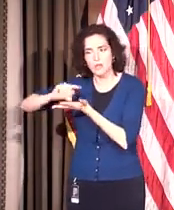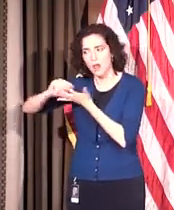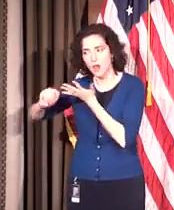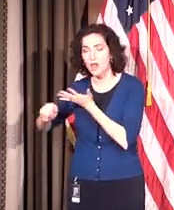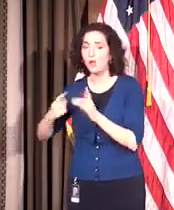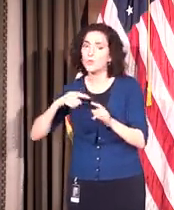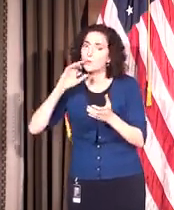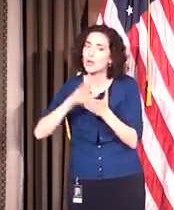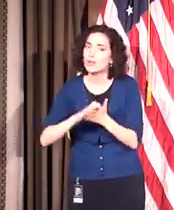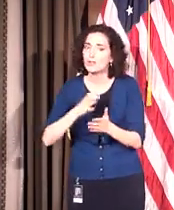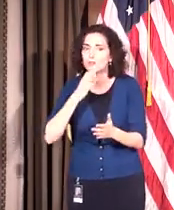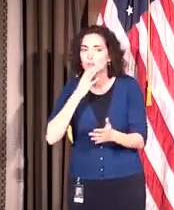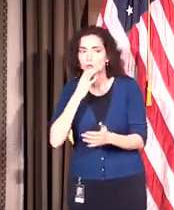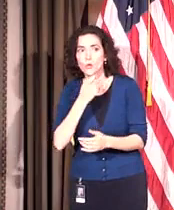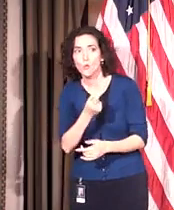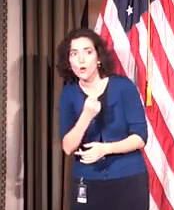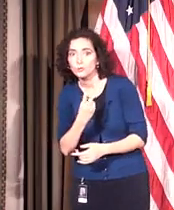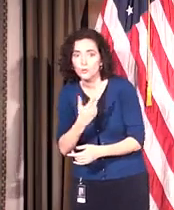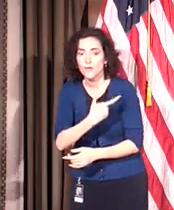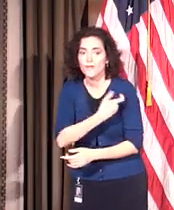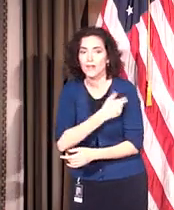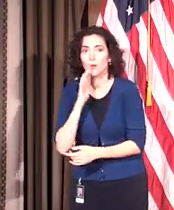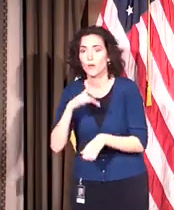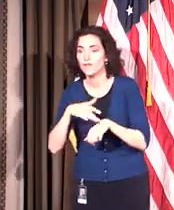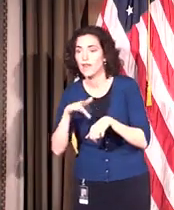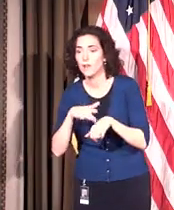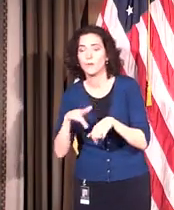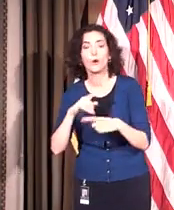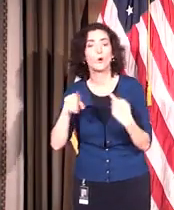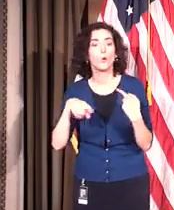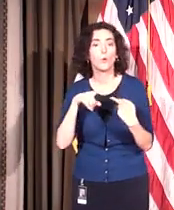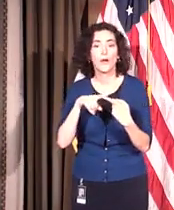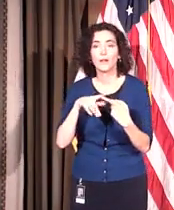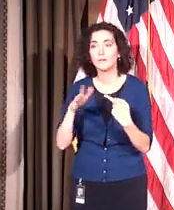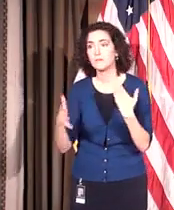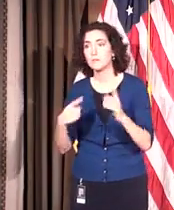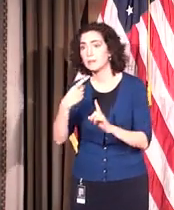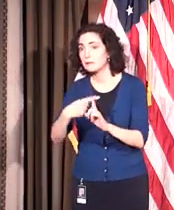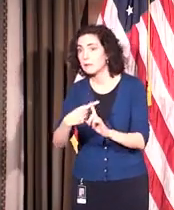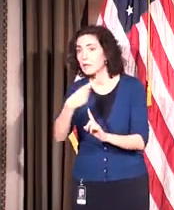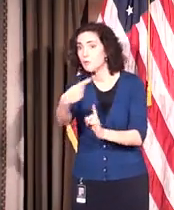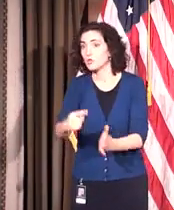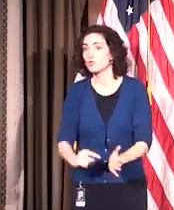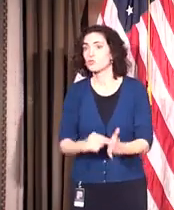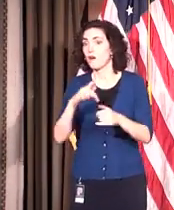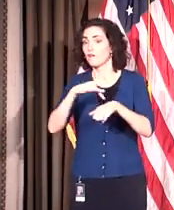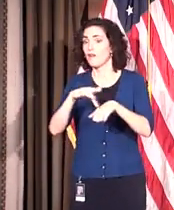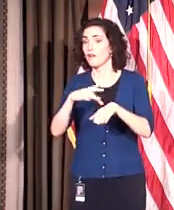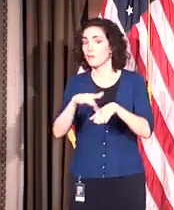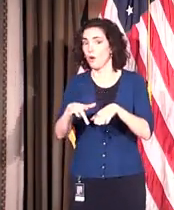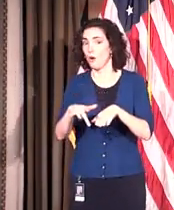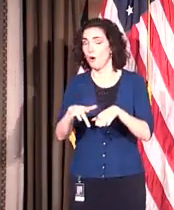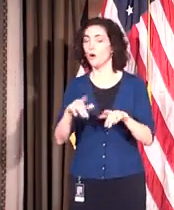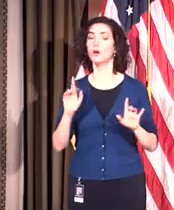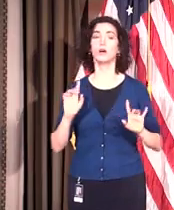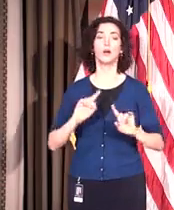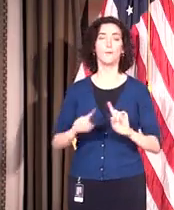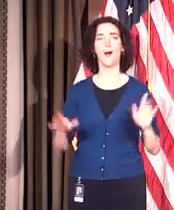vaccines that will be available perhaps as soon as by the end of next month. But we cannot kid